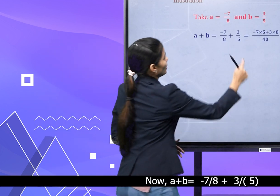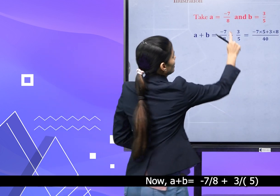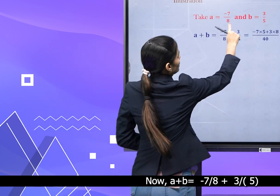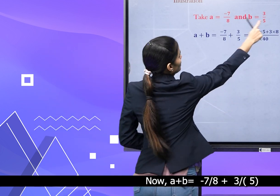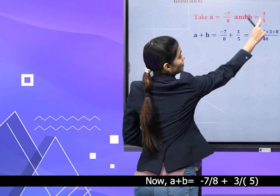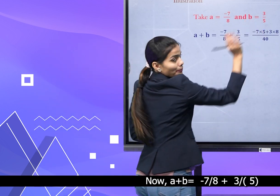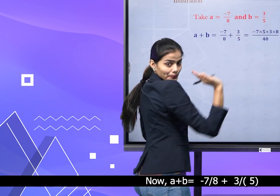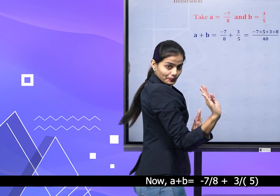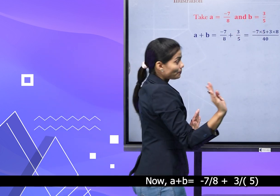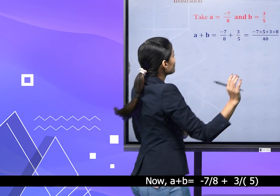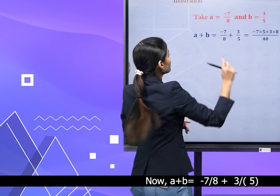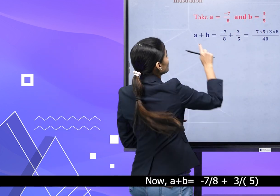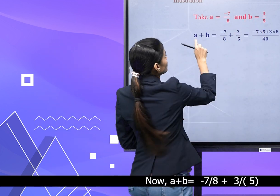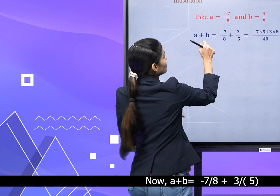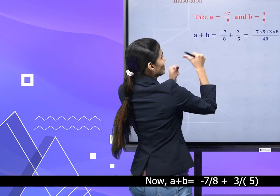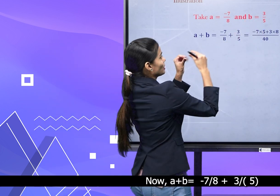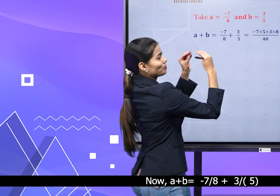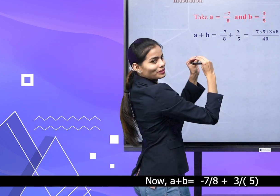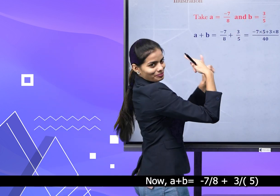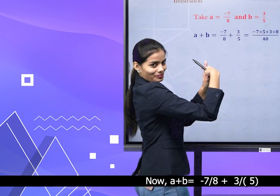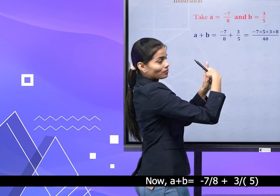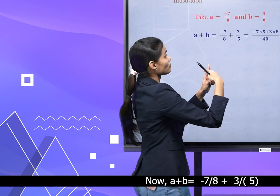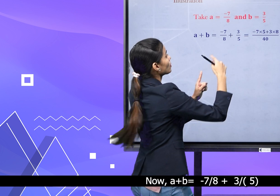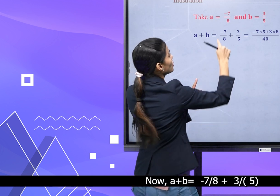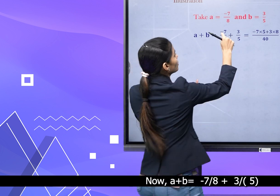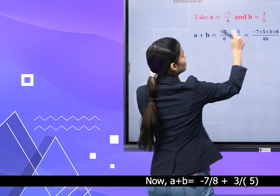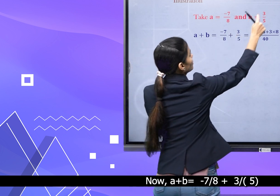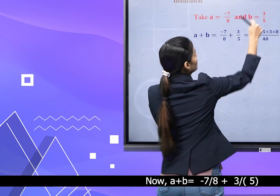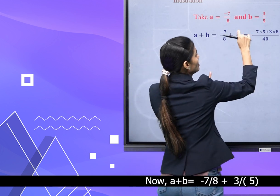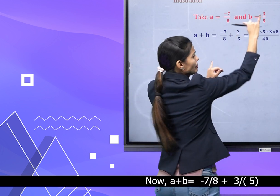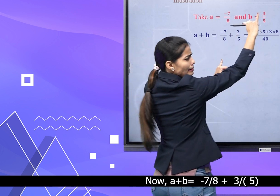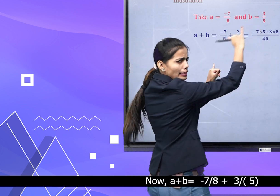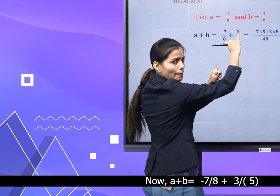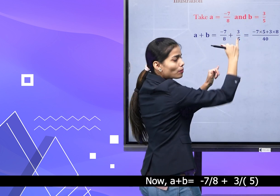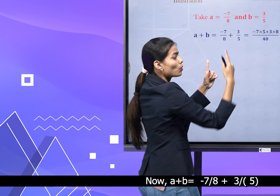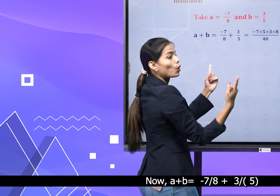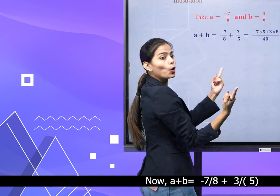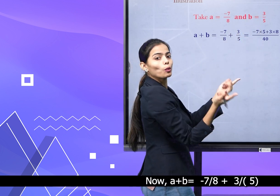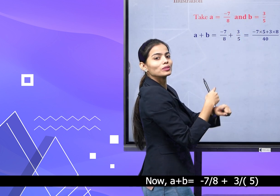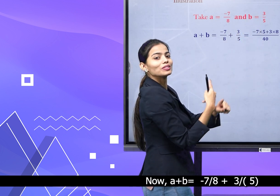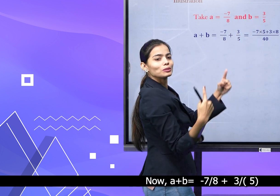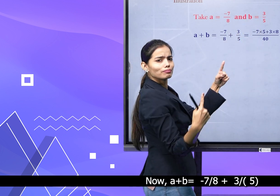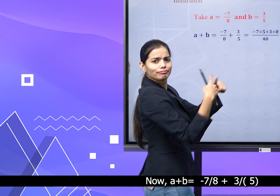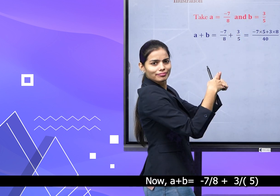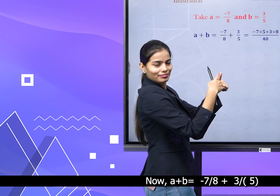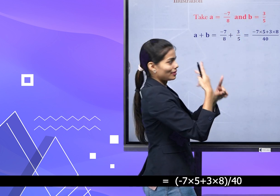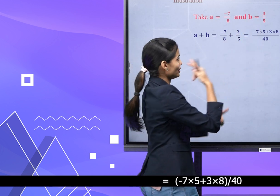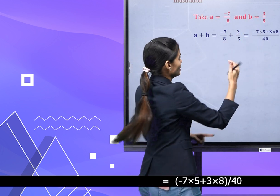Now, A plus B is equal to minus 7 by 8 plus 3 by 5 is equal